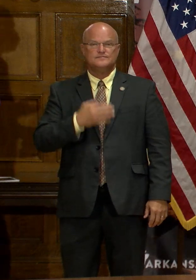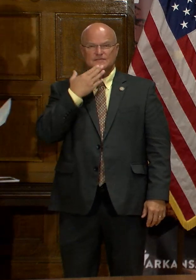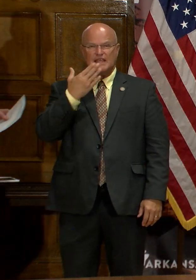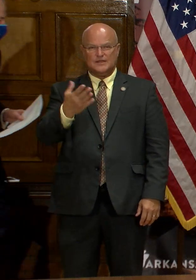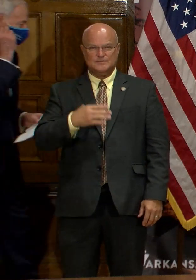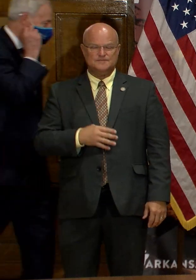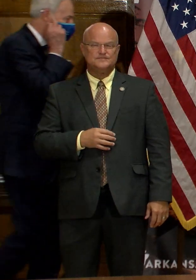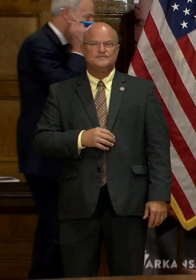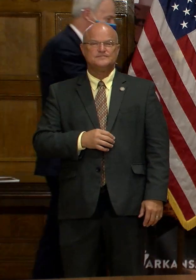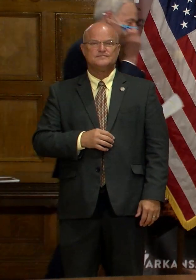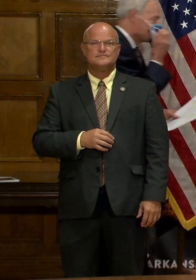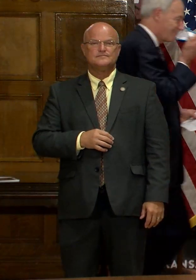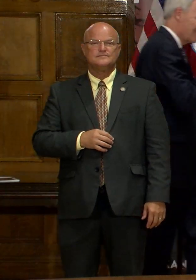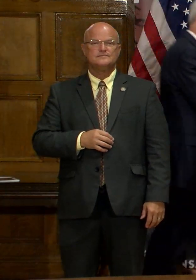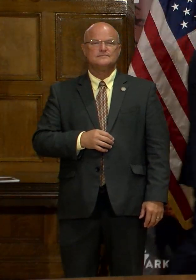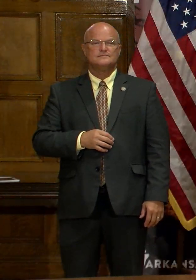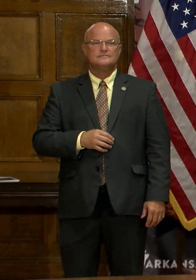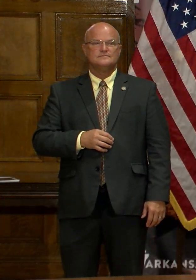Thank you.